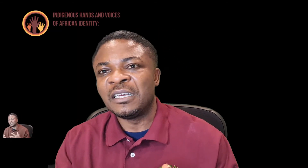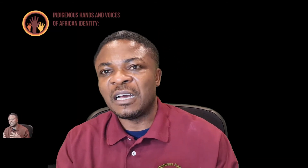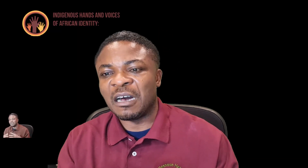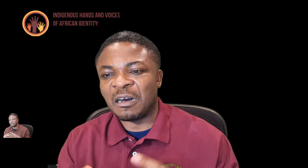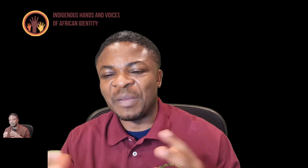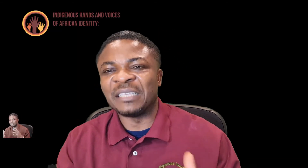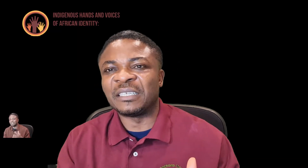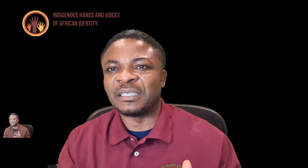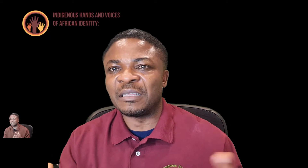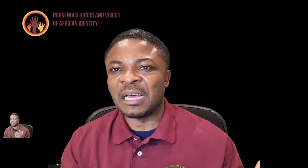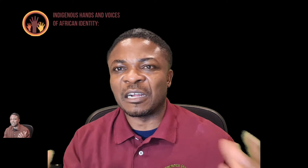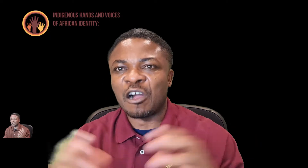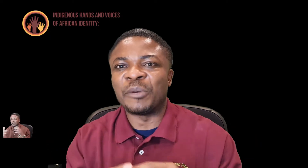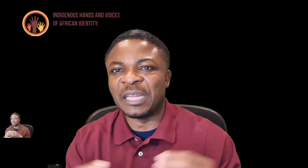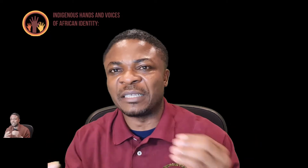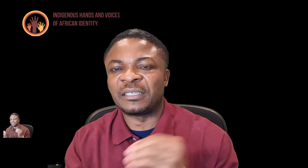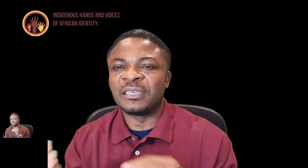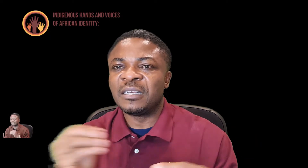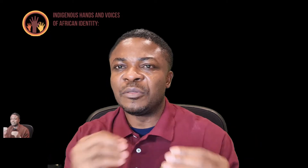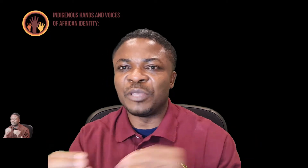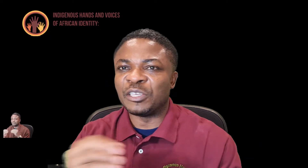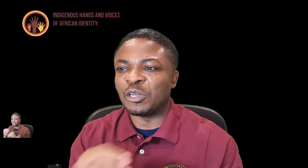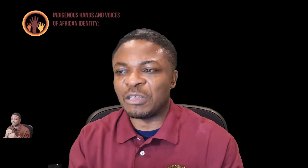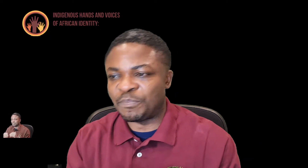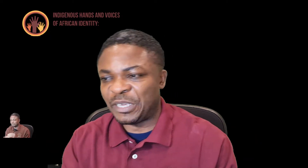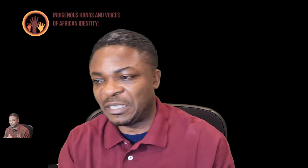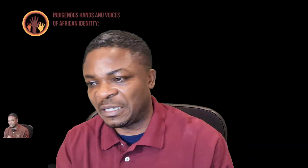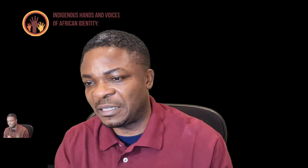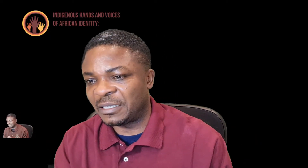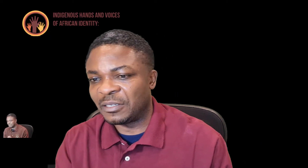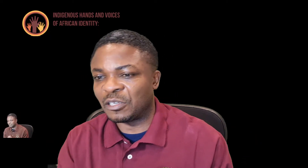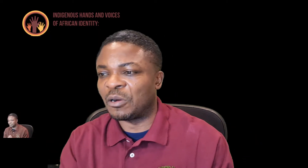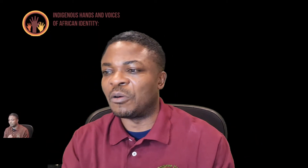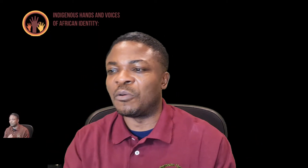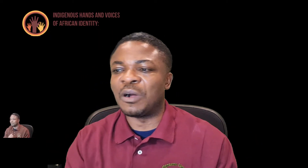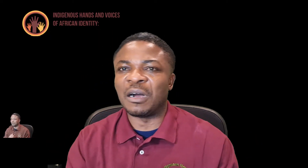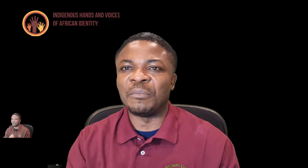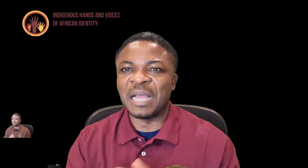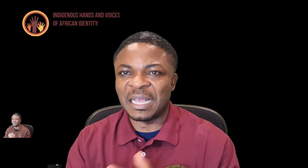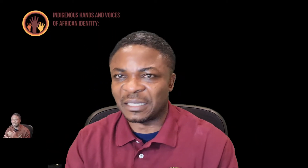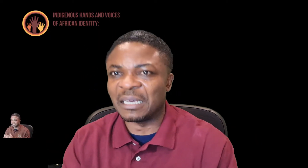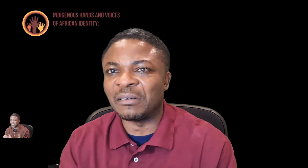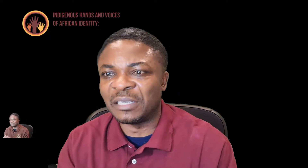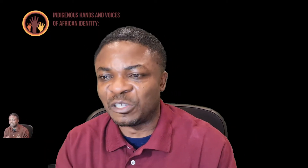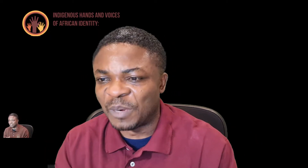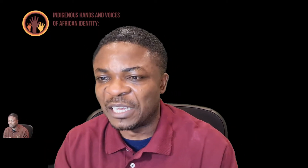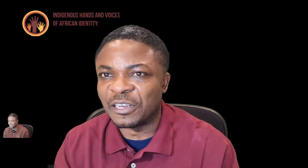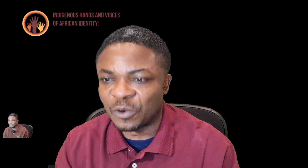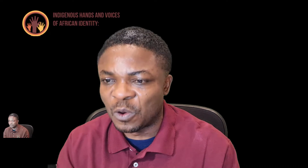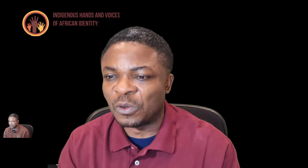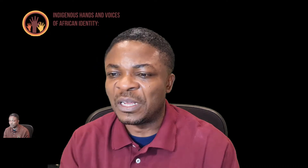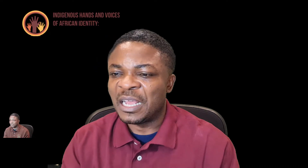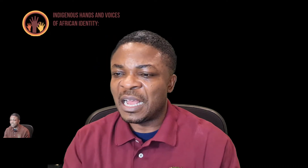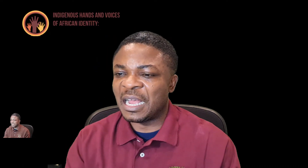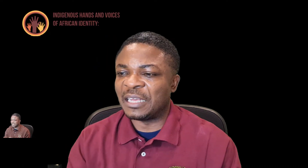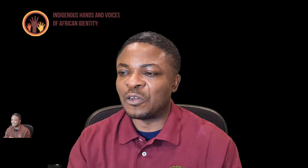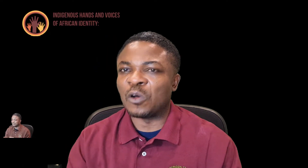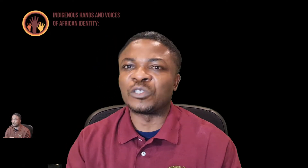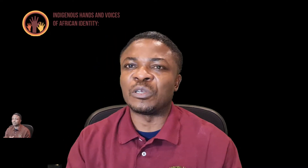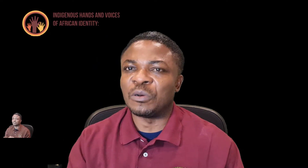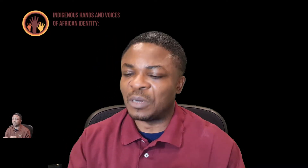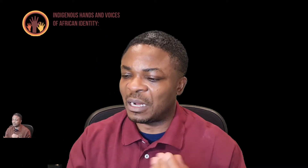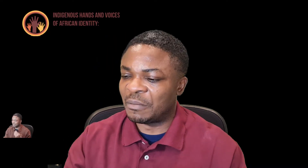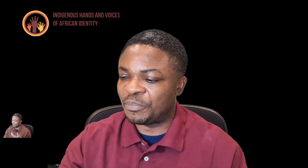linguistic entity that accommodates these other pieces. So ASL is playing a role,